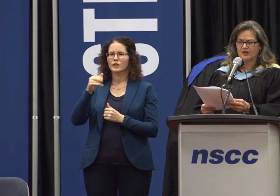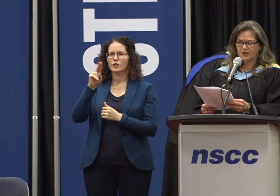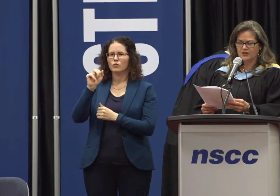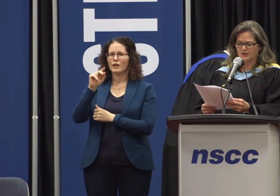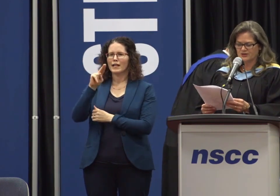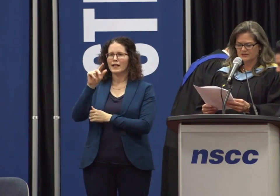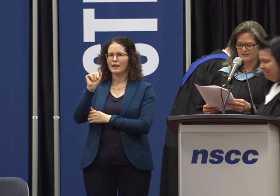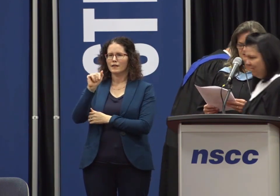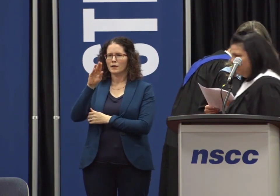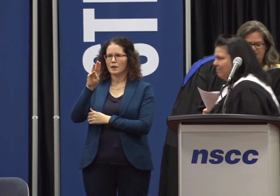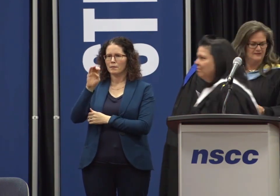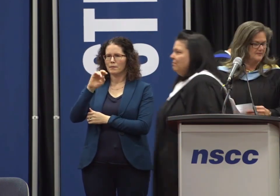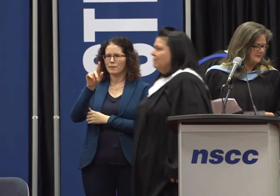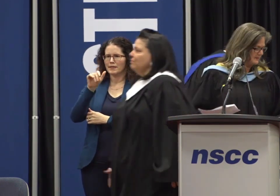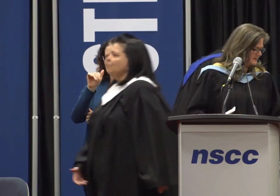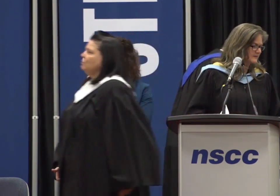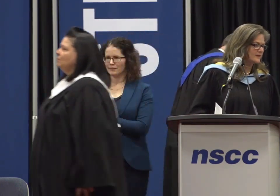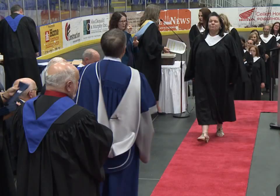Bazanson with honors.